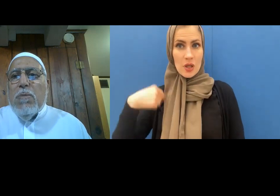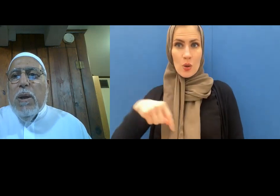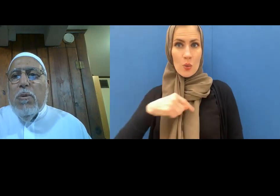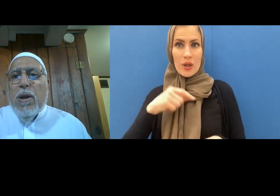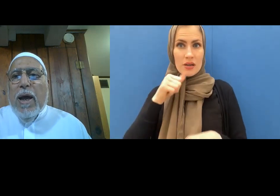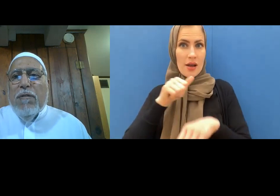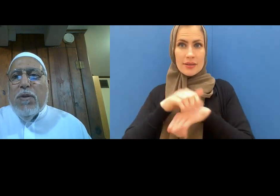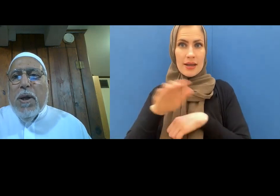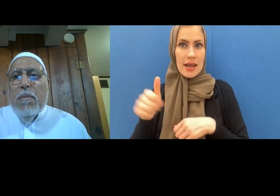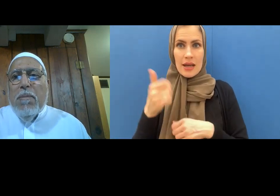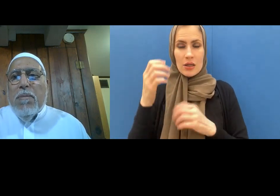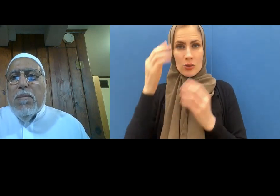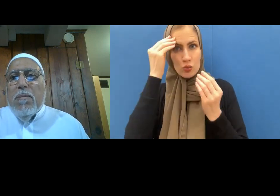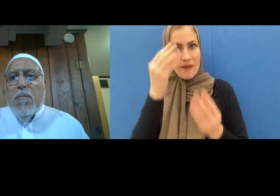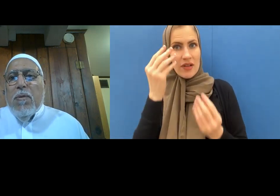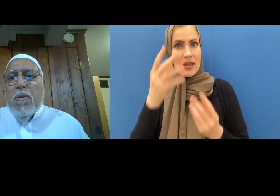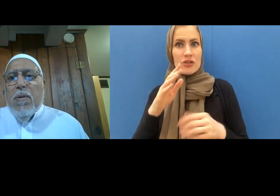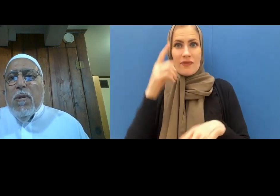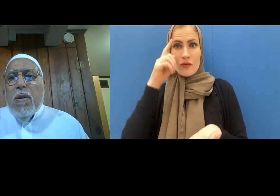on his people after him,